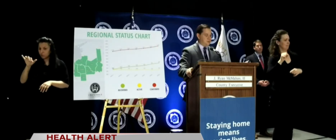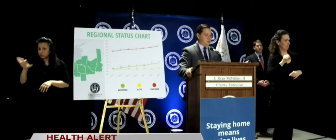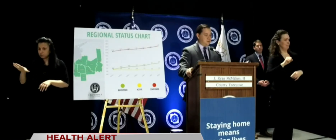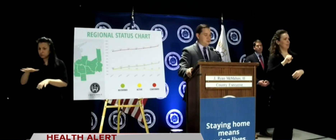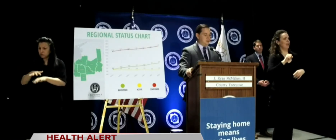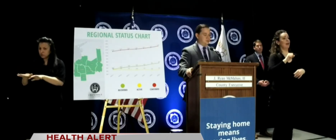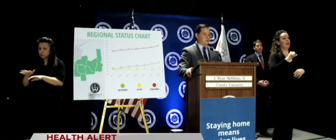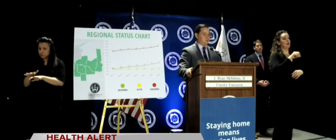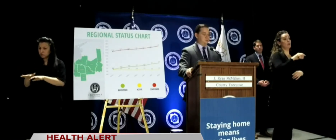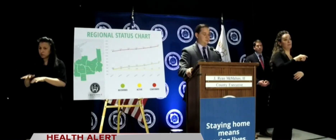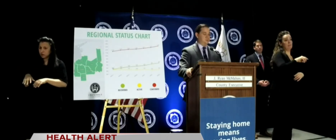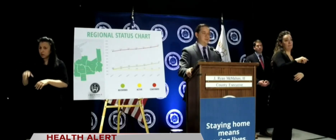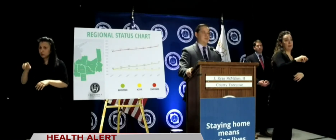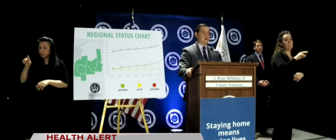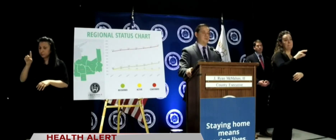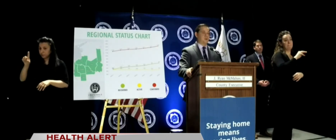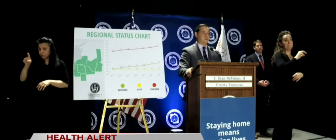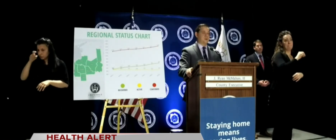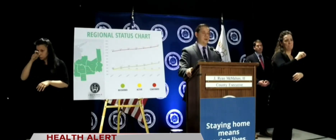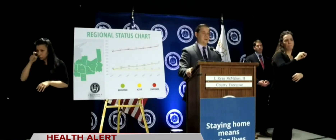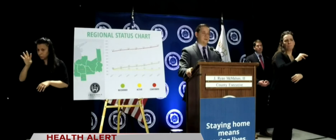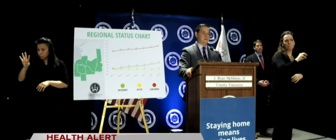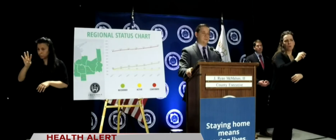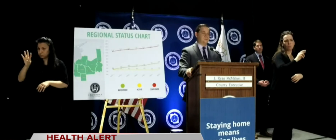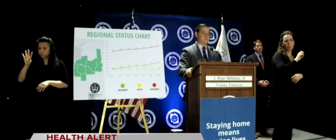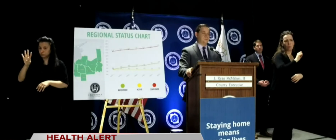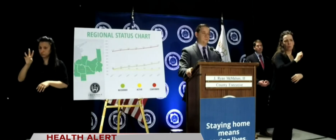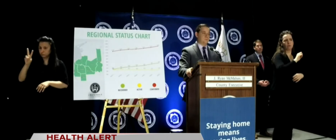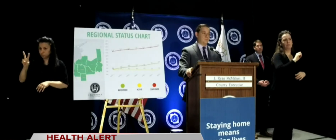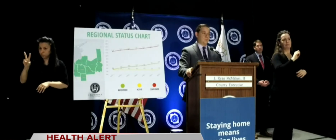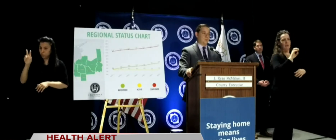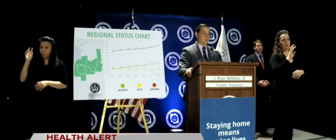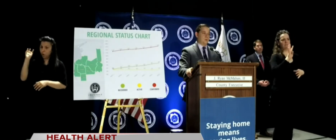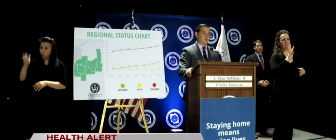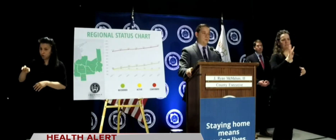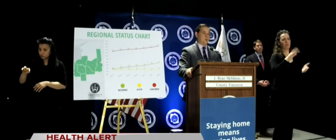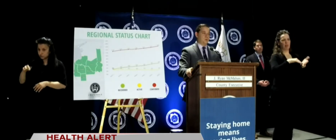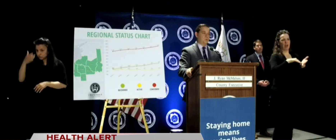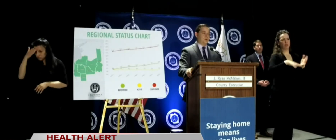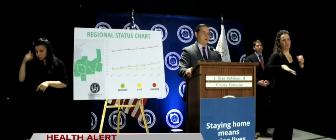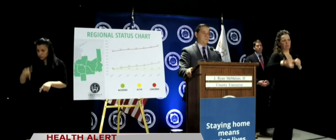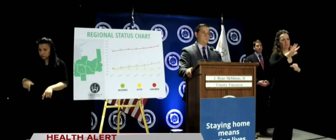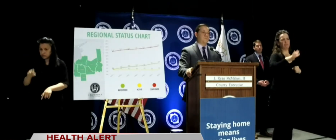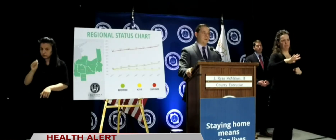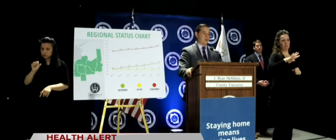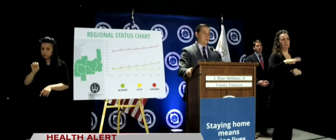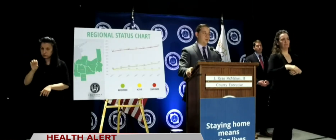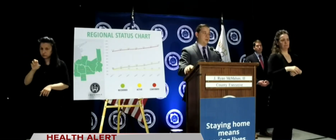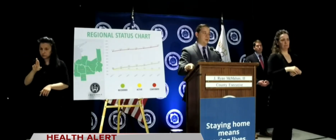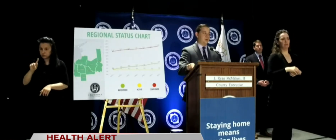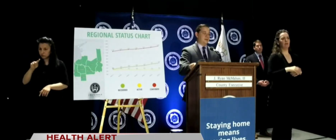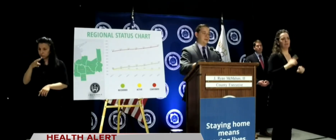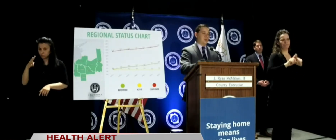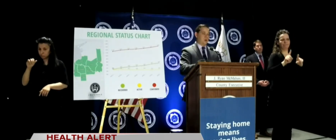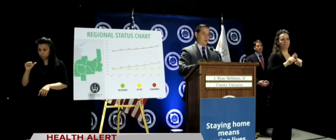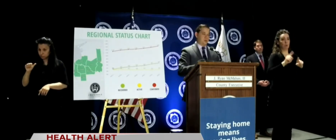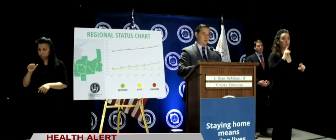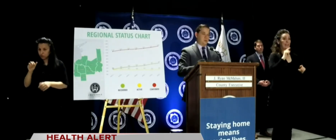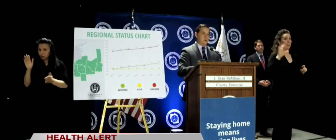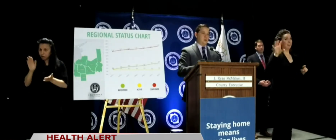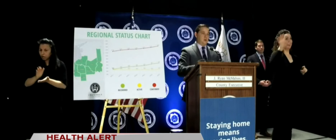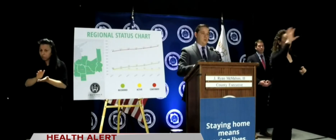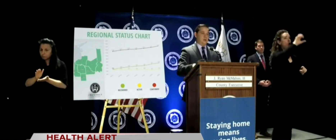cases. Central, 742 cases. We are doing pretty good. And we got together